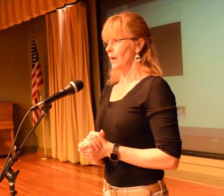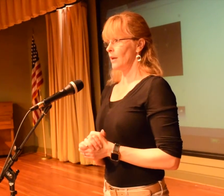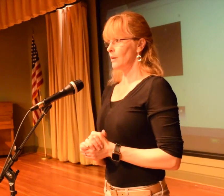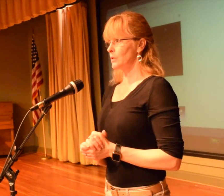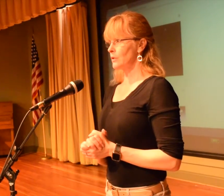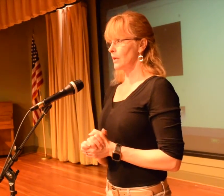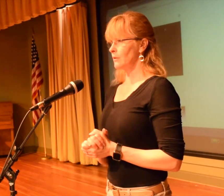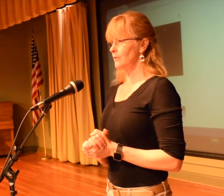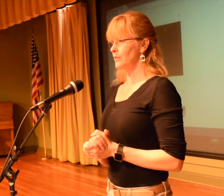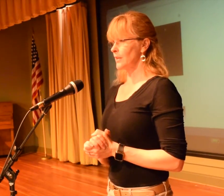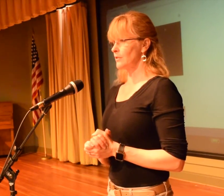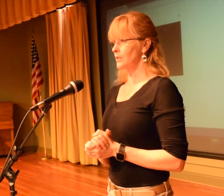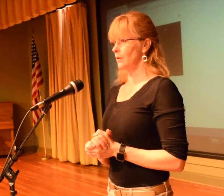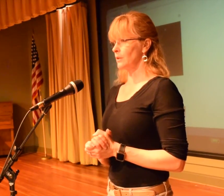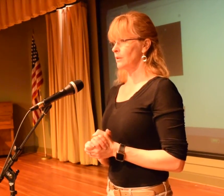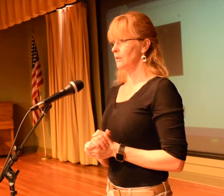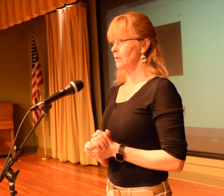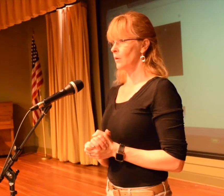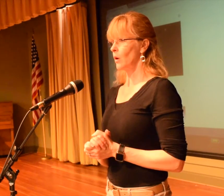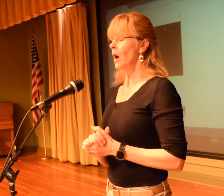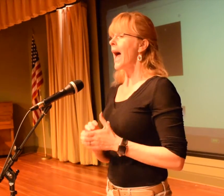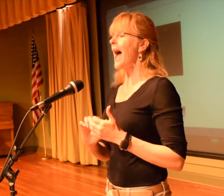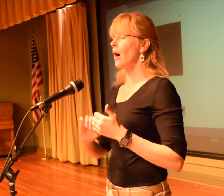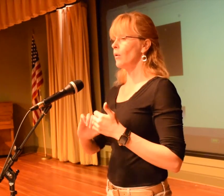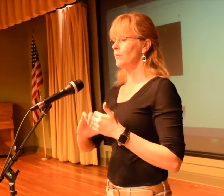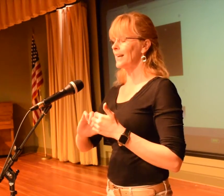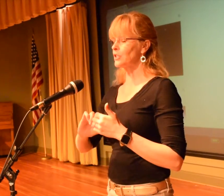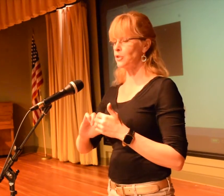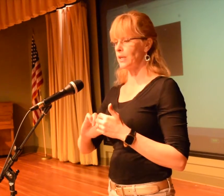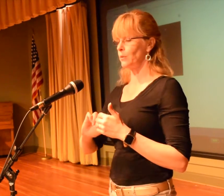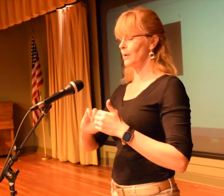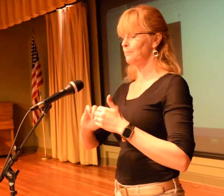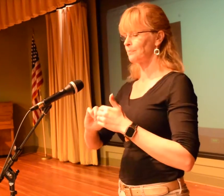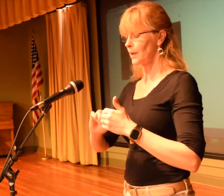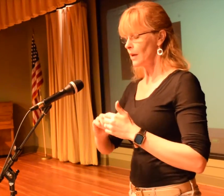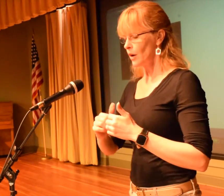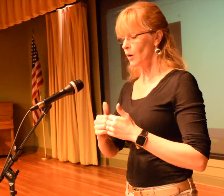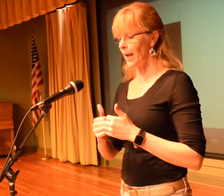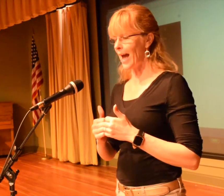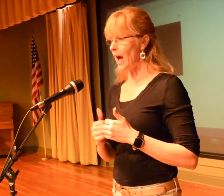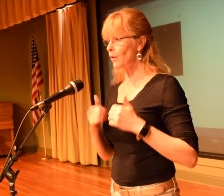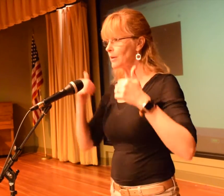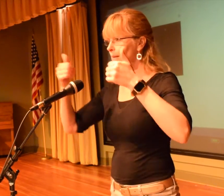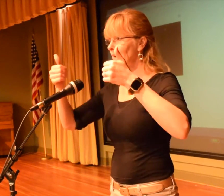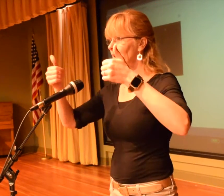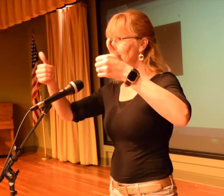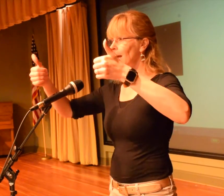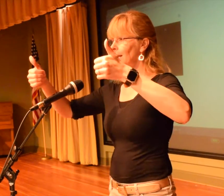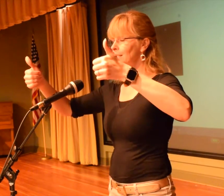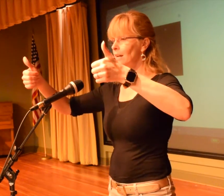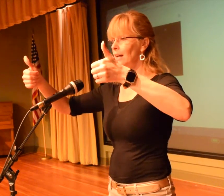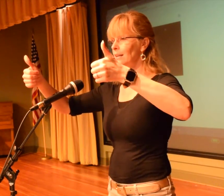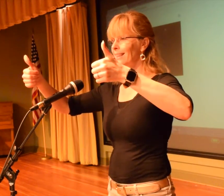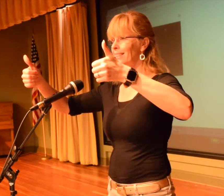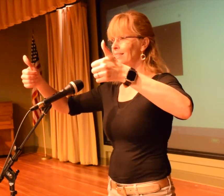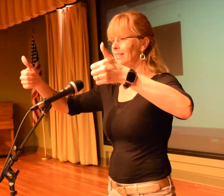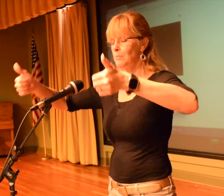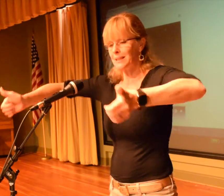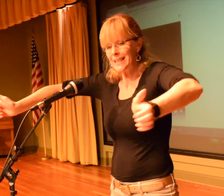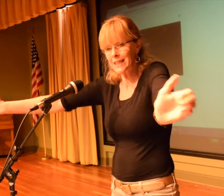And was there another one? Feels like there's another one. What? How? That's a tricky one. Okay, how? Give me kind of like, it's not complete